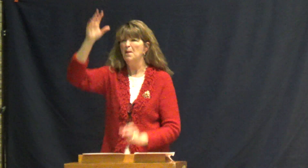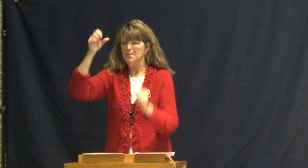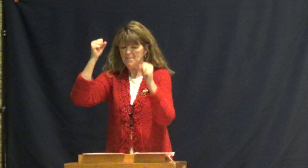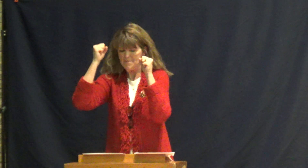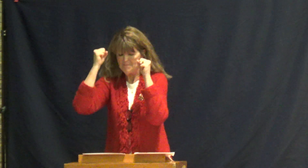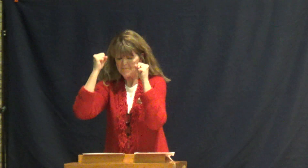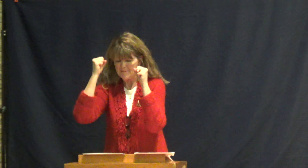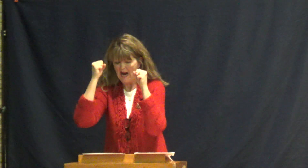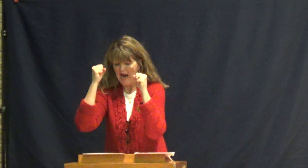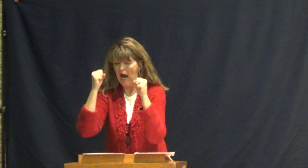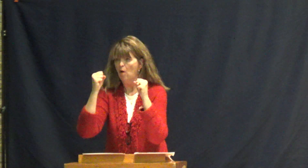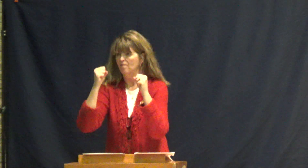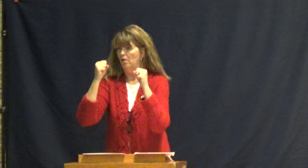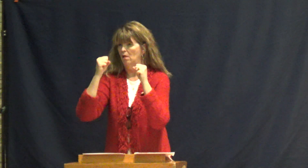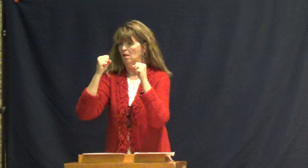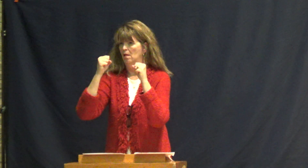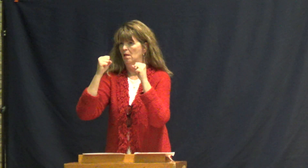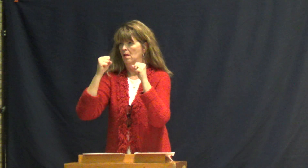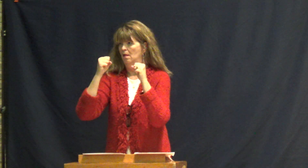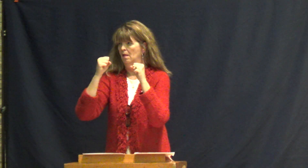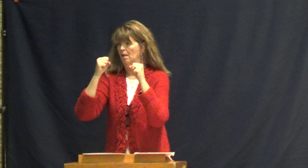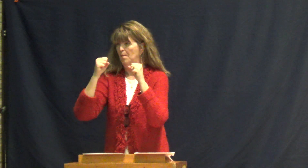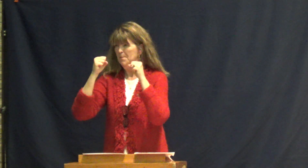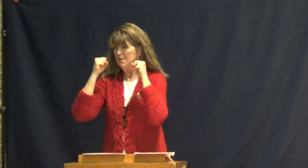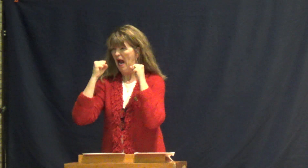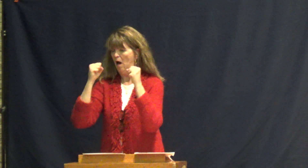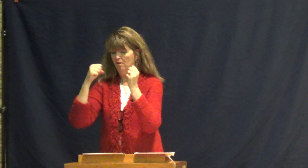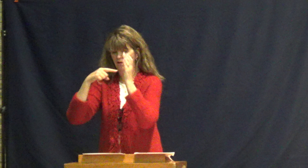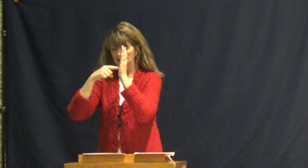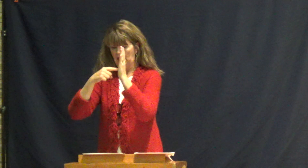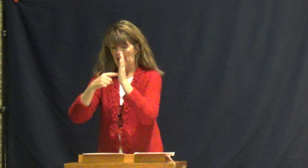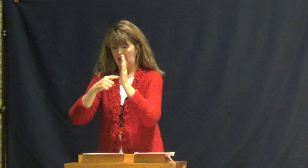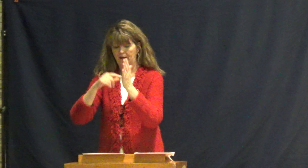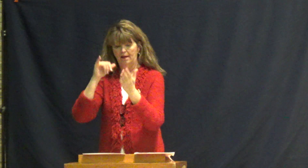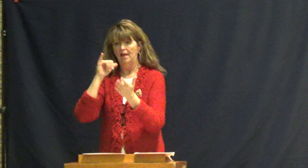refers to a supernatural sign from God